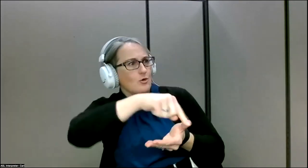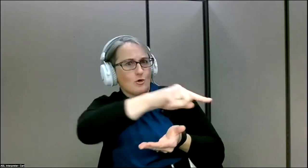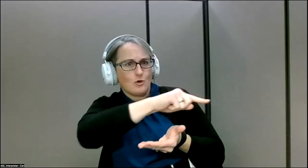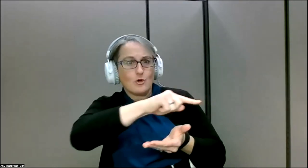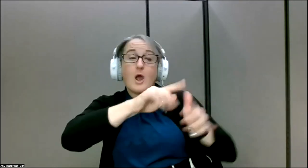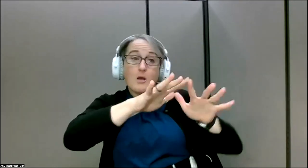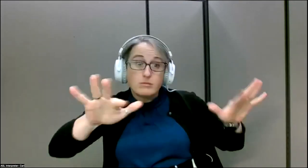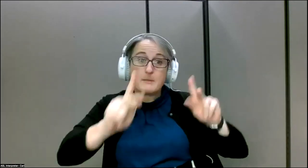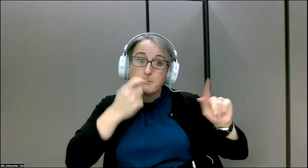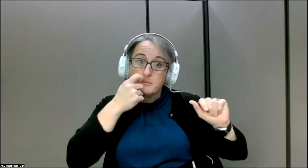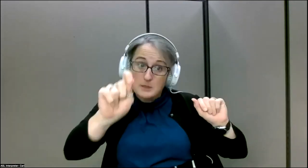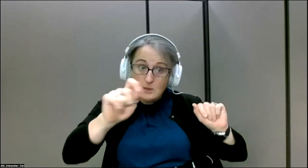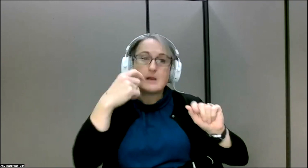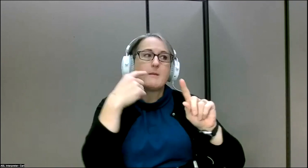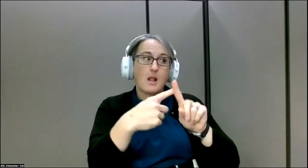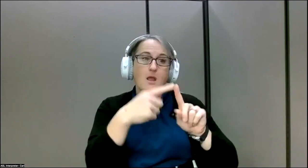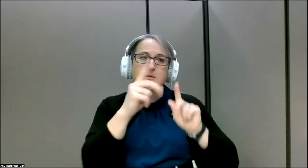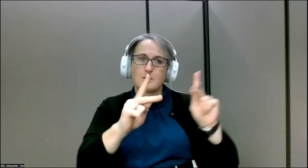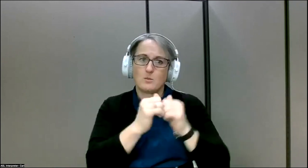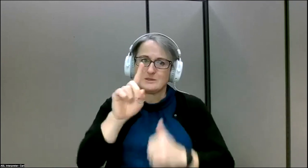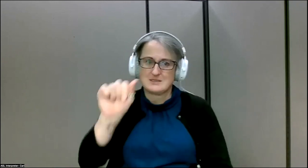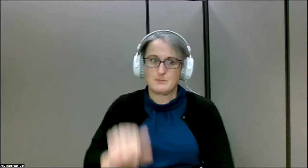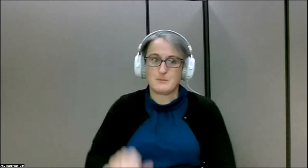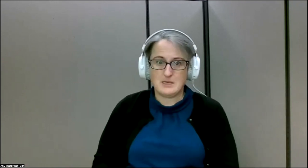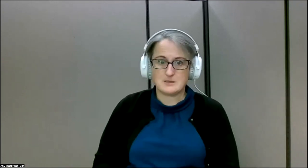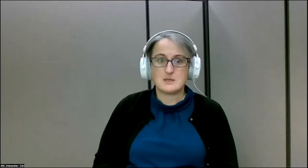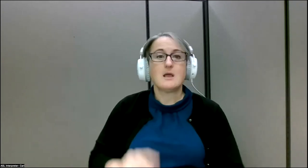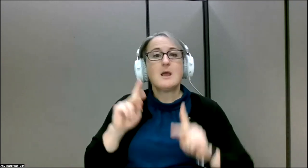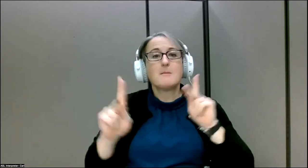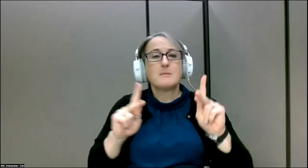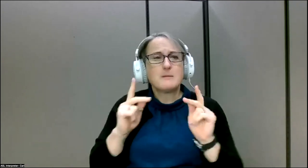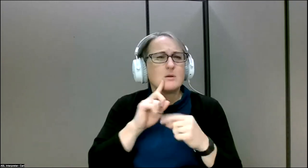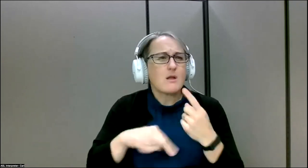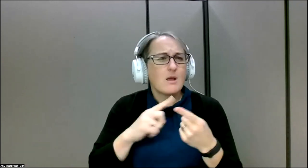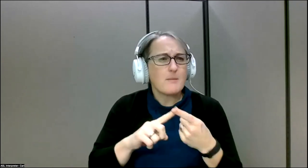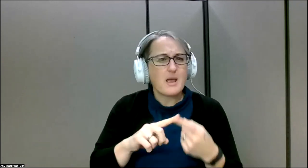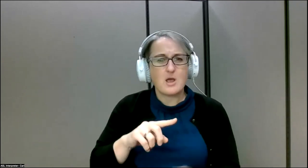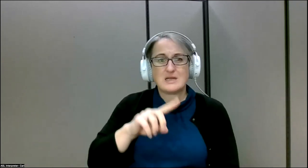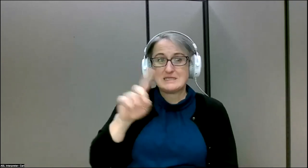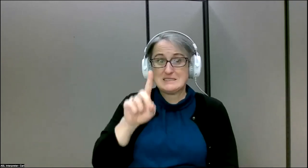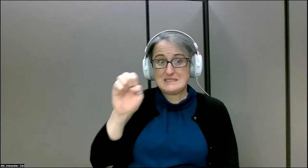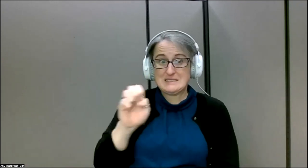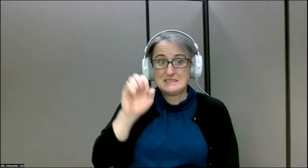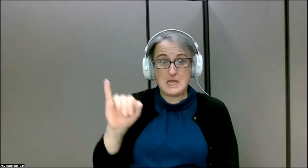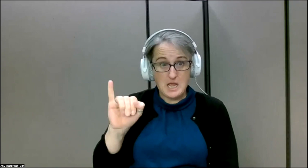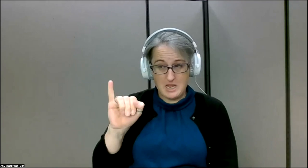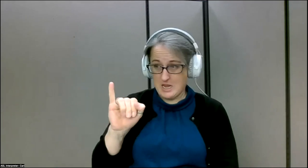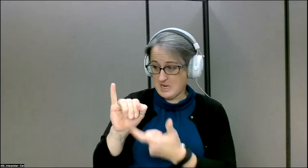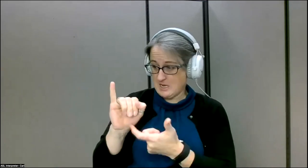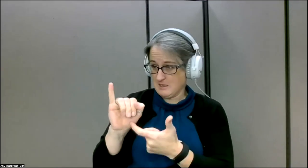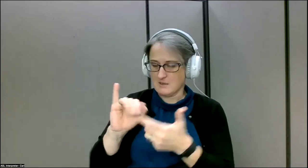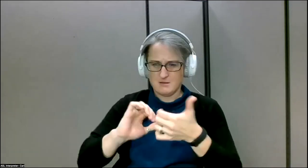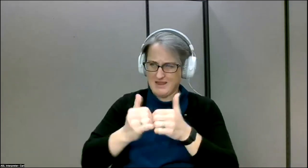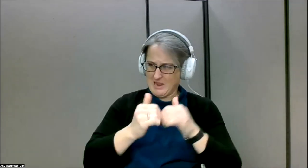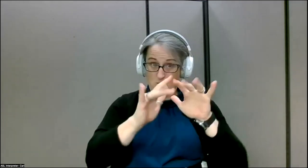with disabilities. And a lot of people talk about DEI, but how are you going to have diversity if you're